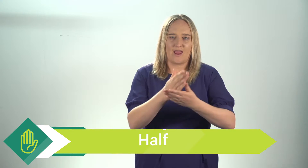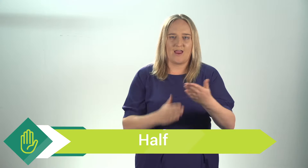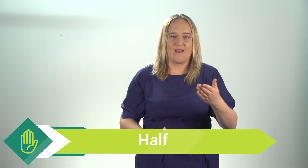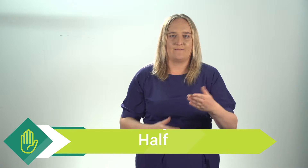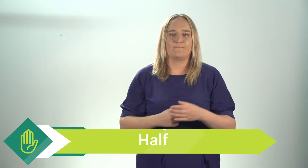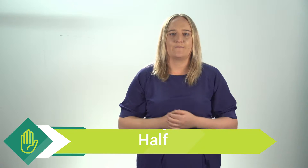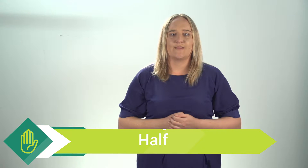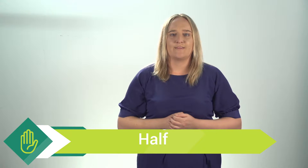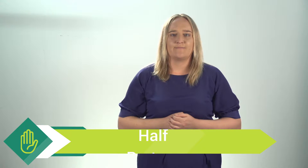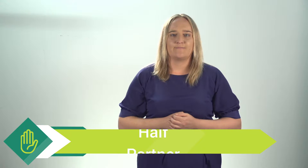Half.